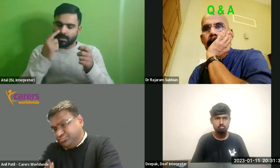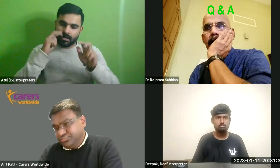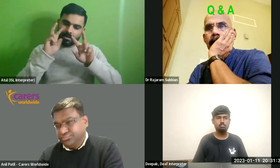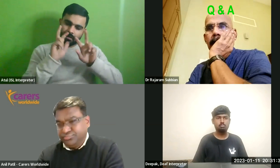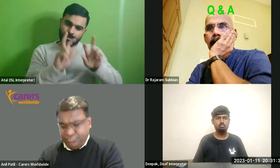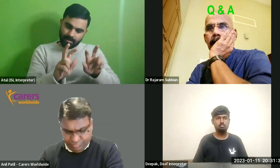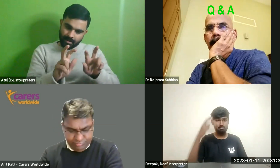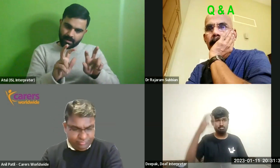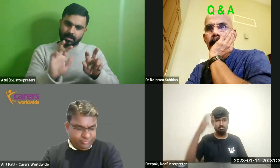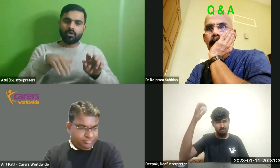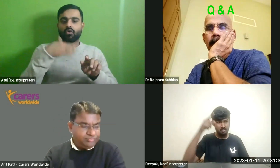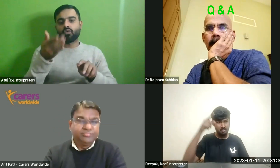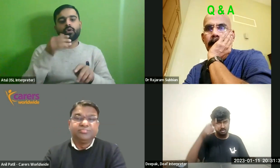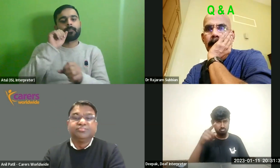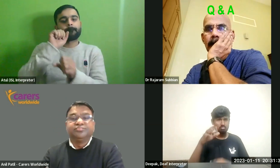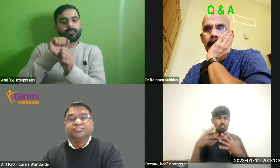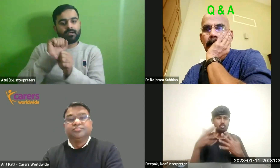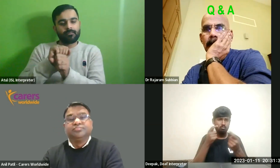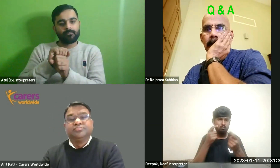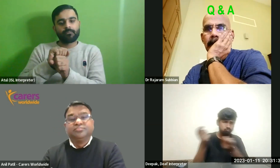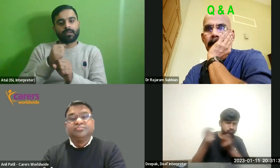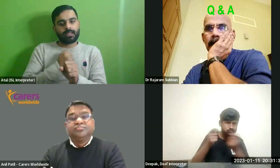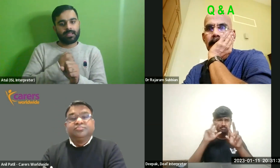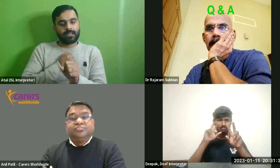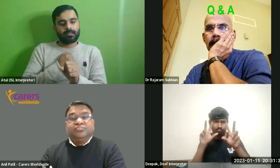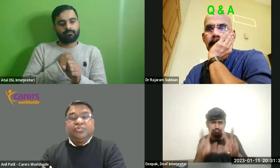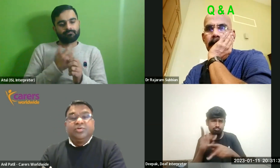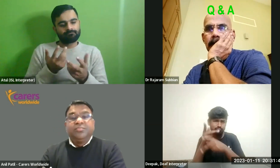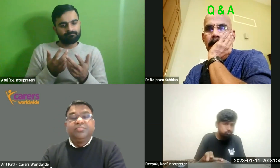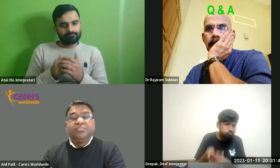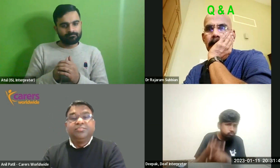carers and also working on